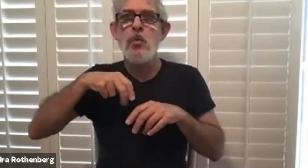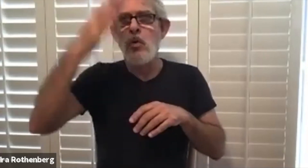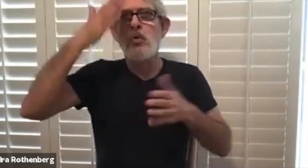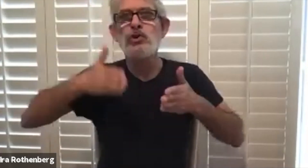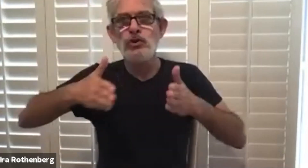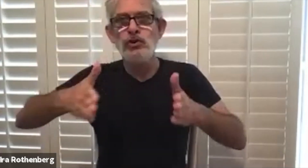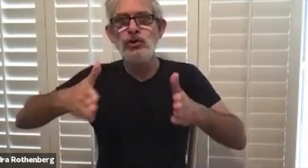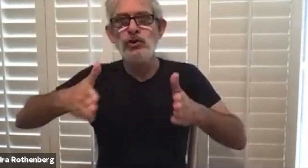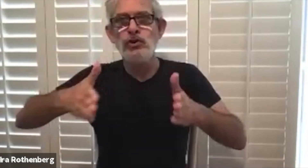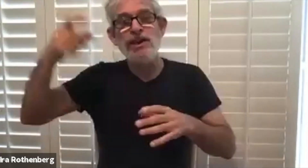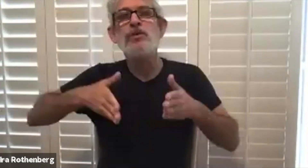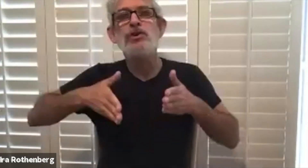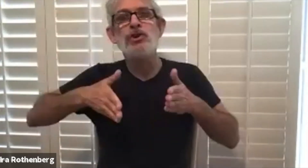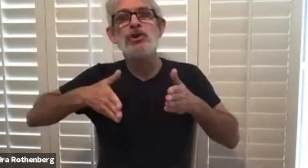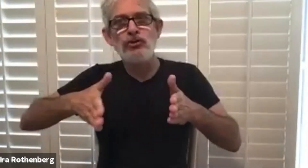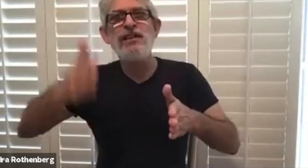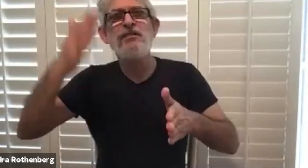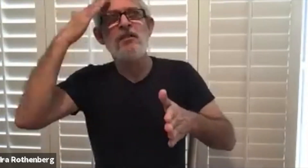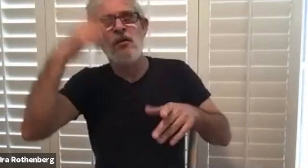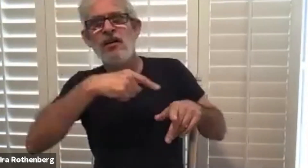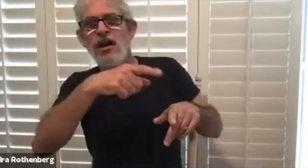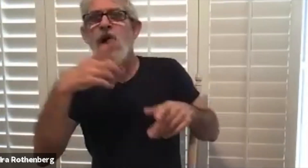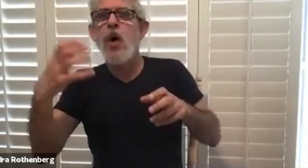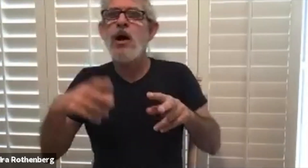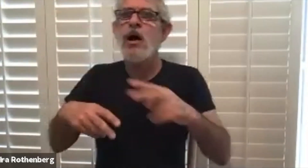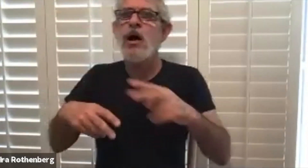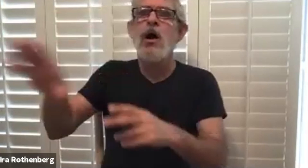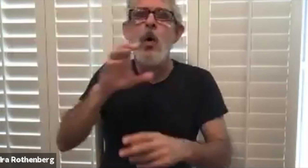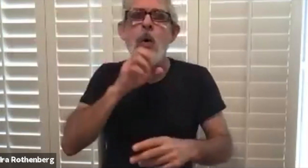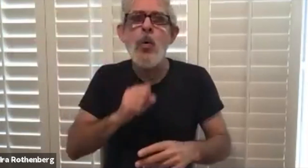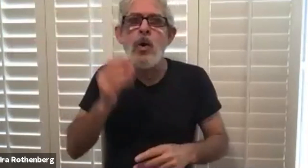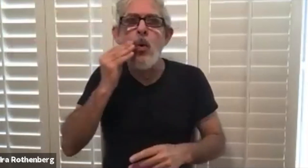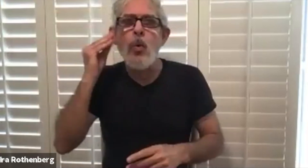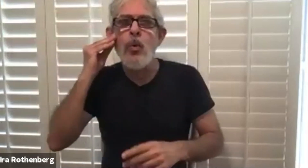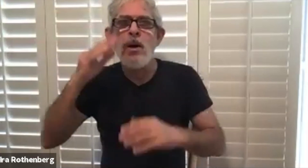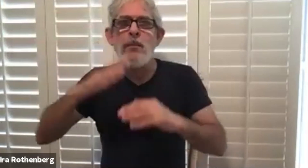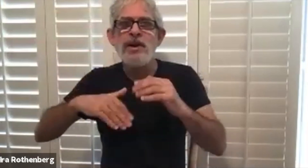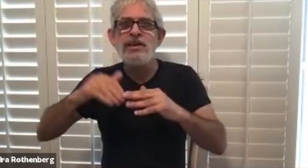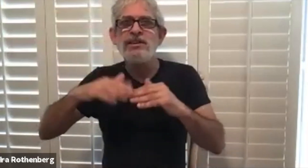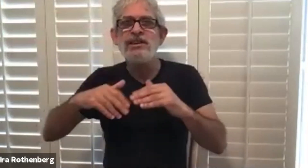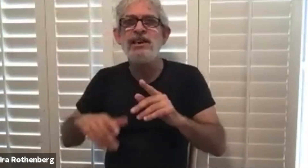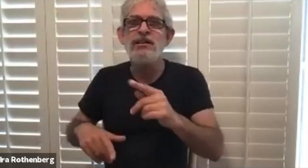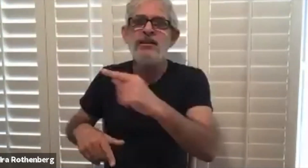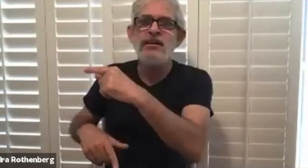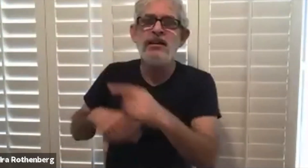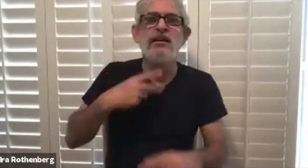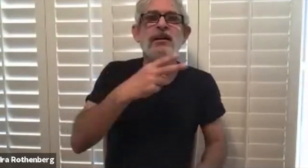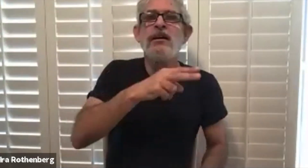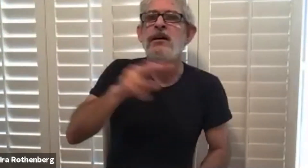And that she was on the street and wanted to look at her,